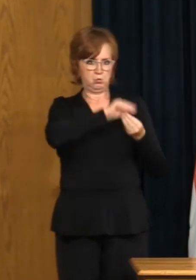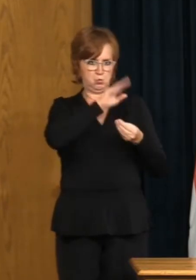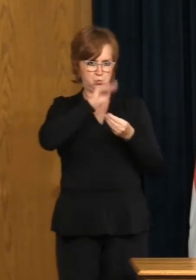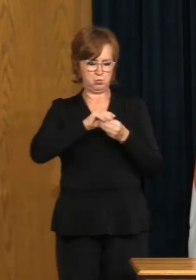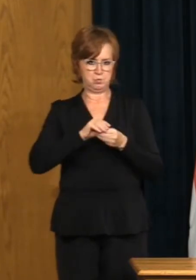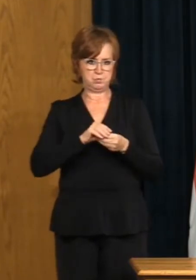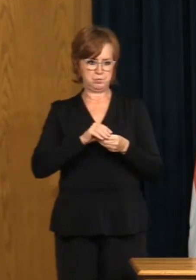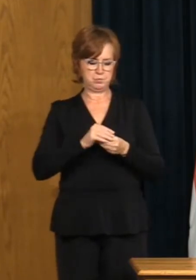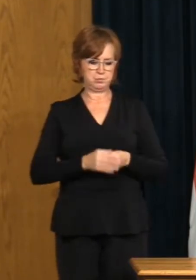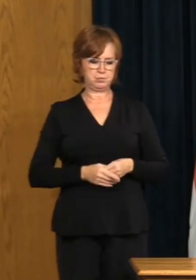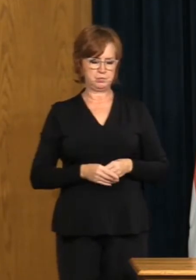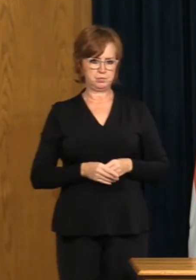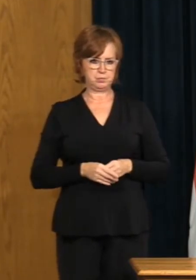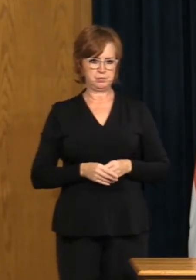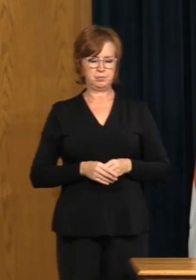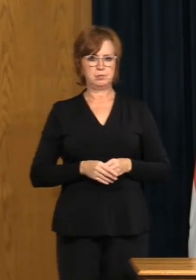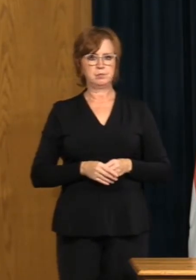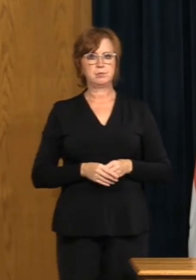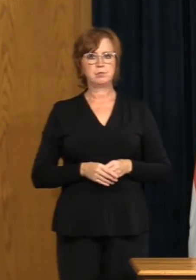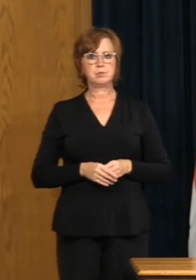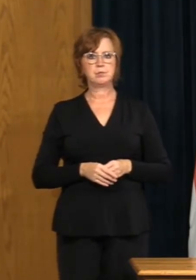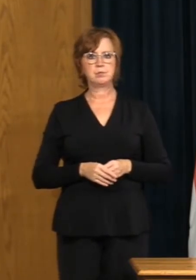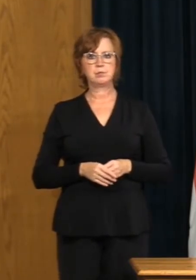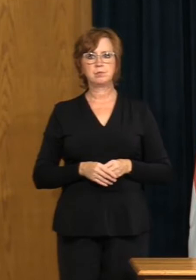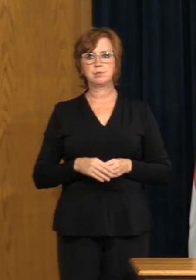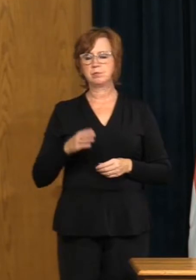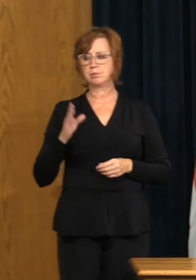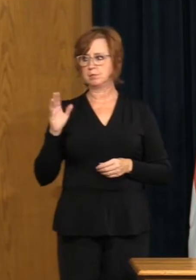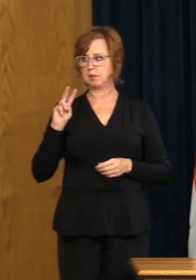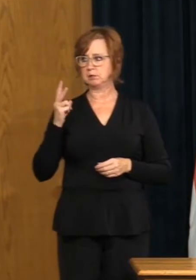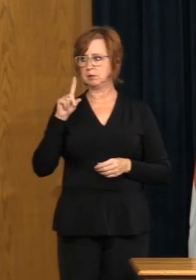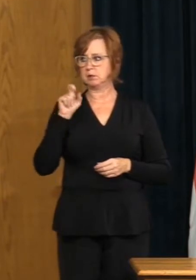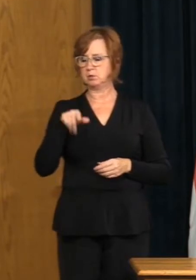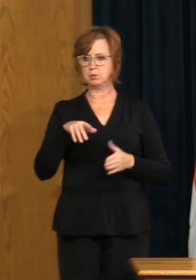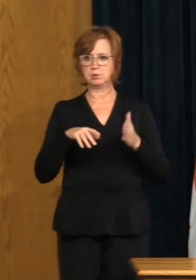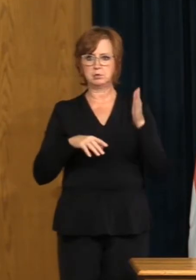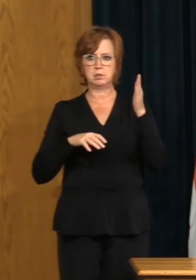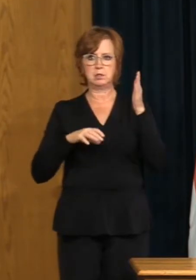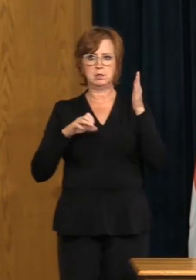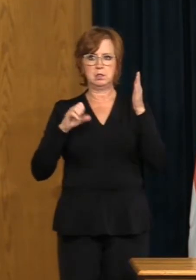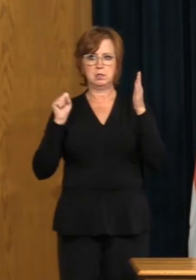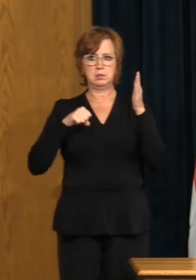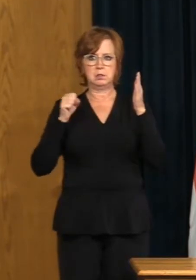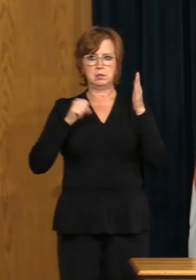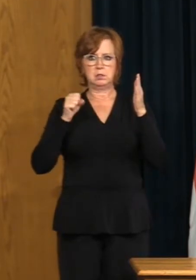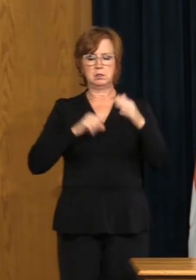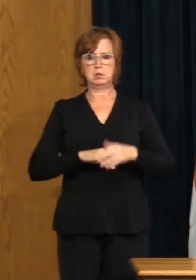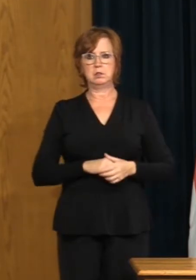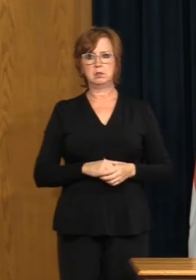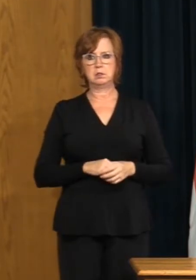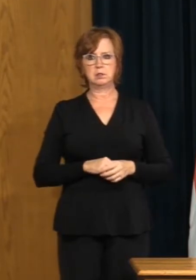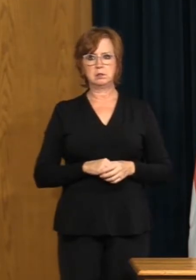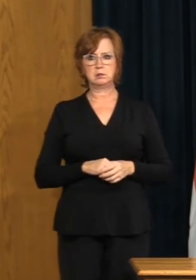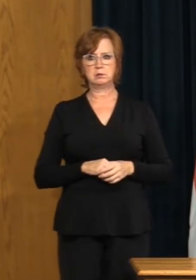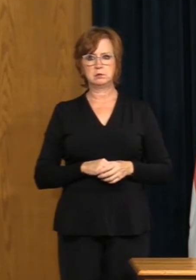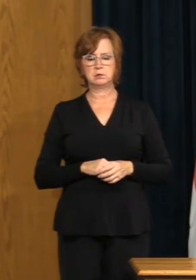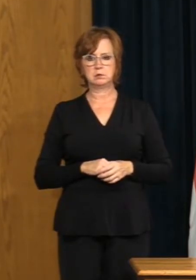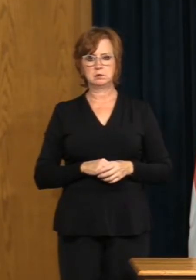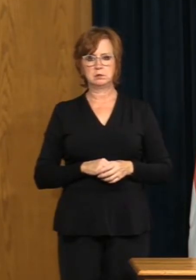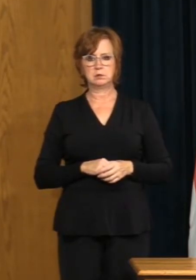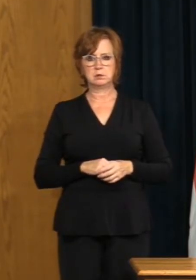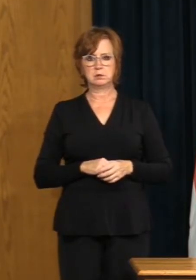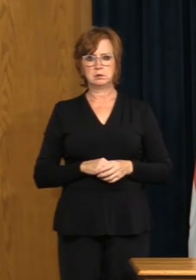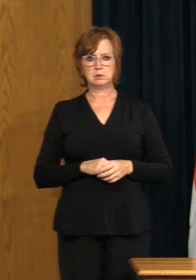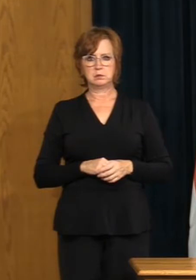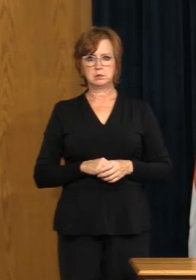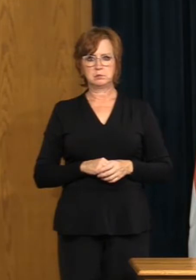well as school employees. Follow-up question, Lisa? Yes, so you are planning, as well as having the